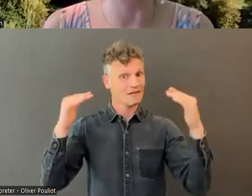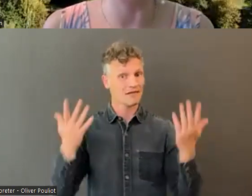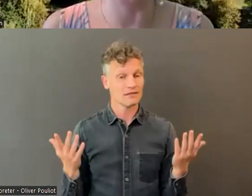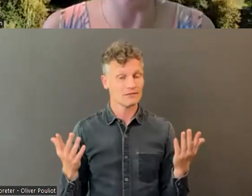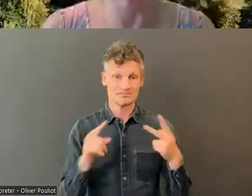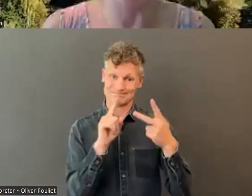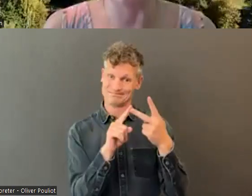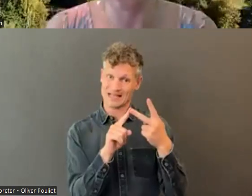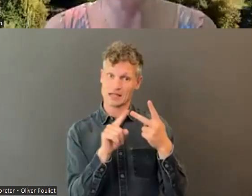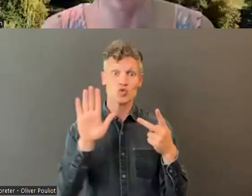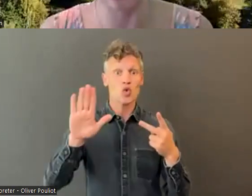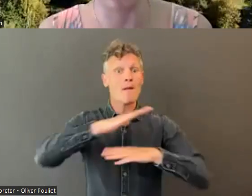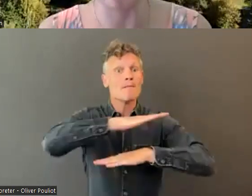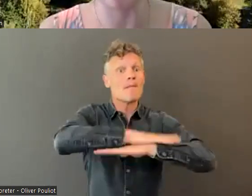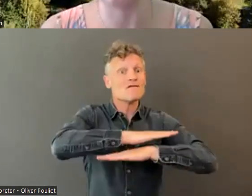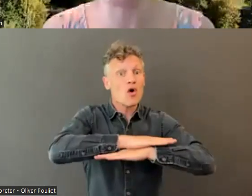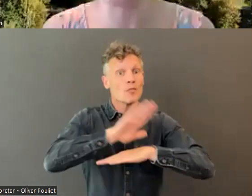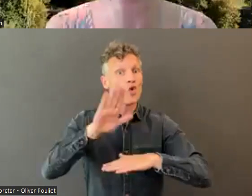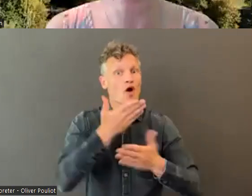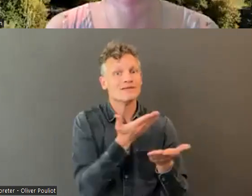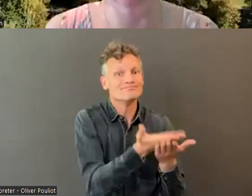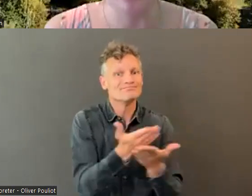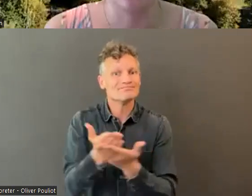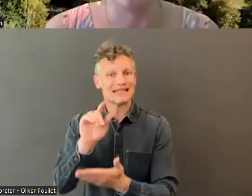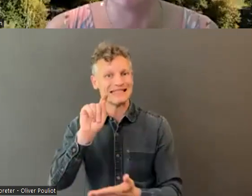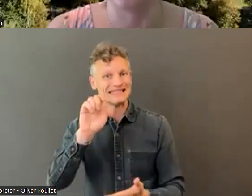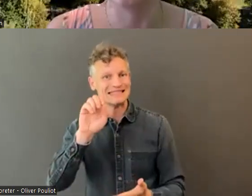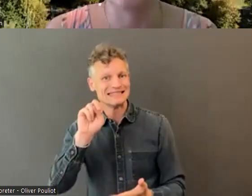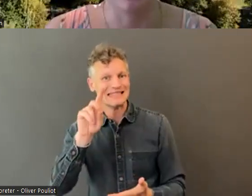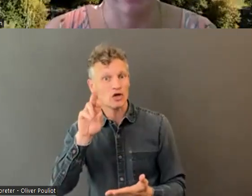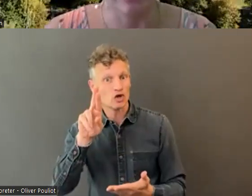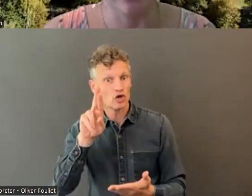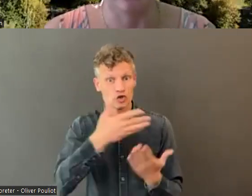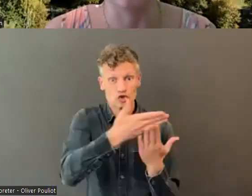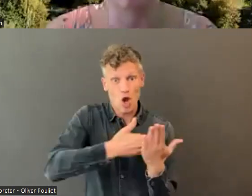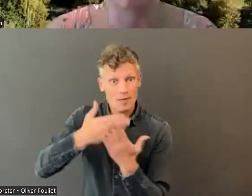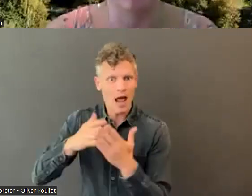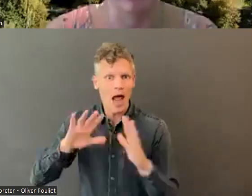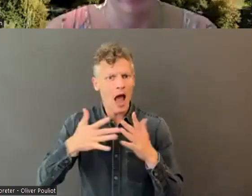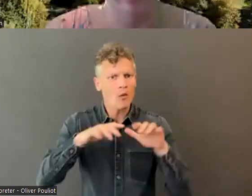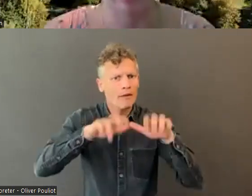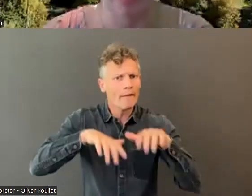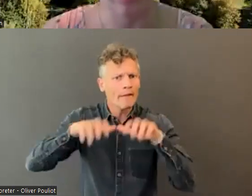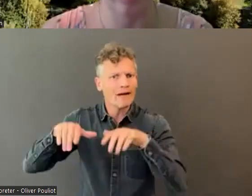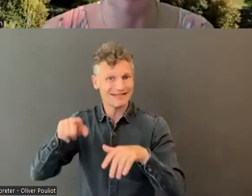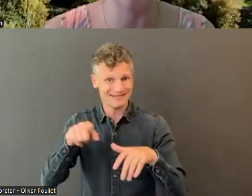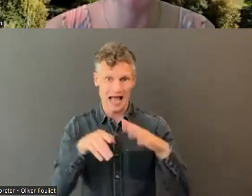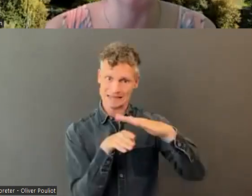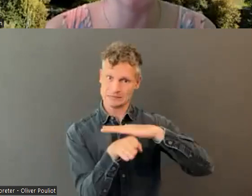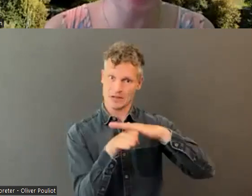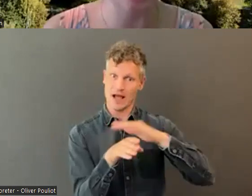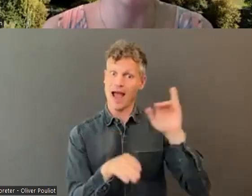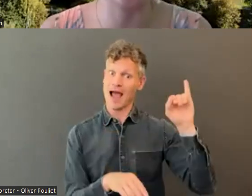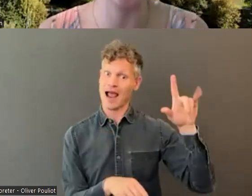that your platforms and your tender documents and processes are accessible. How the ILO has done this is that our new ILO e-sourcing platform has